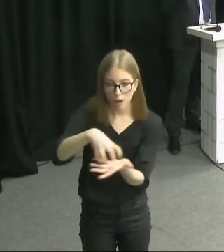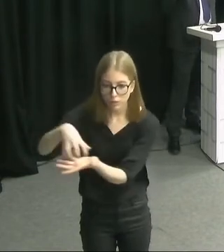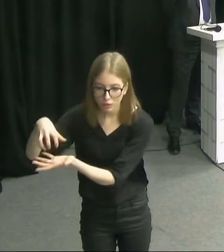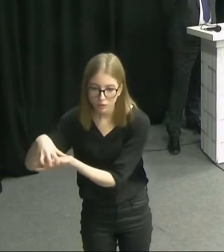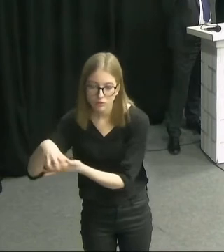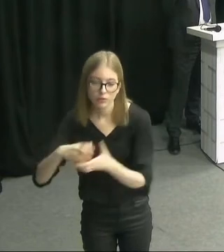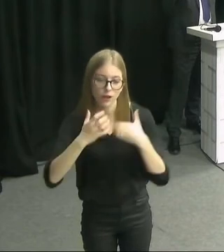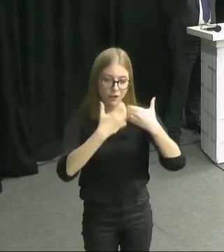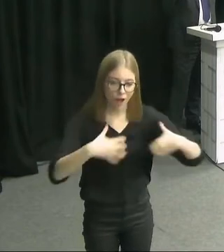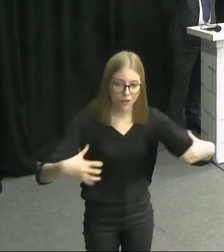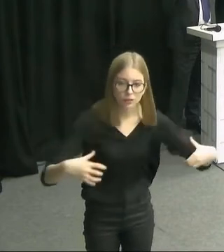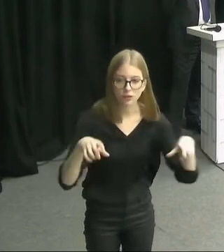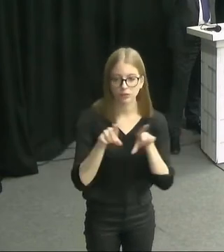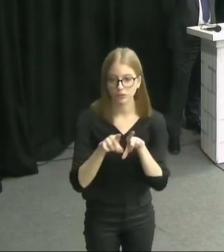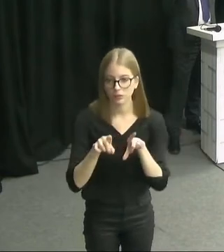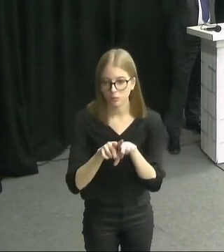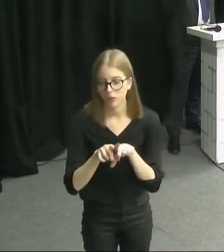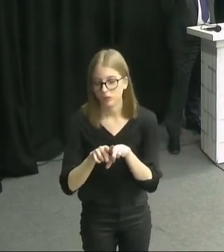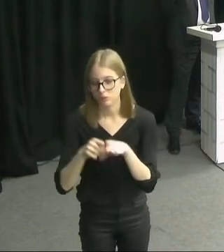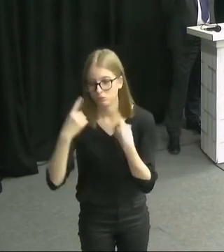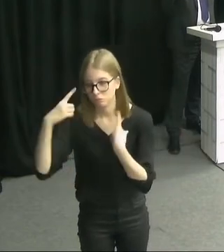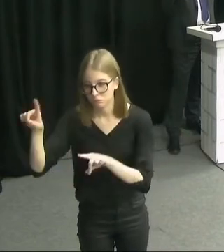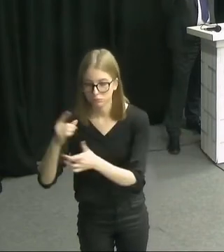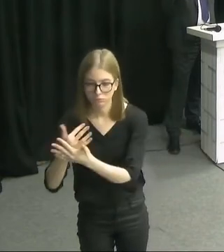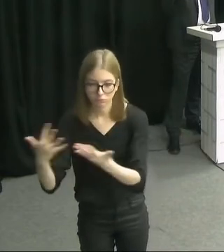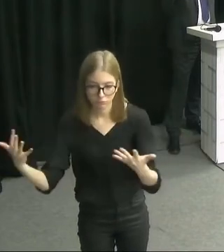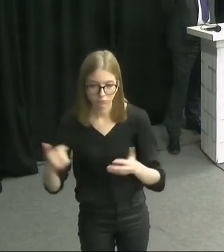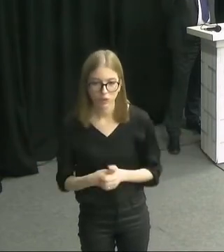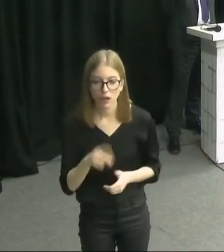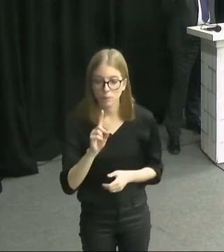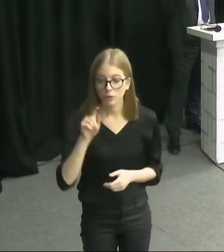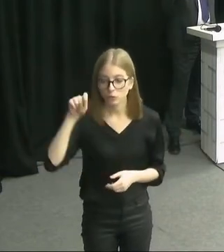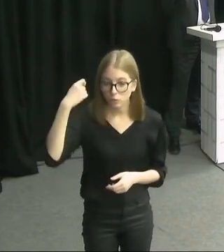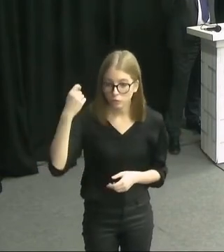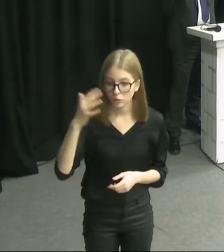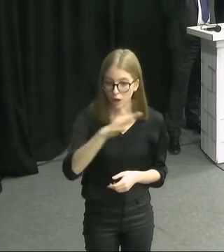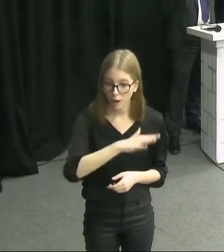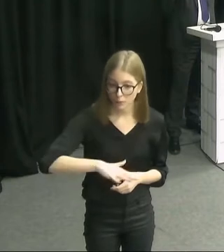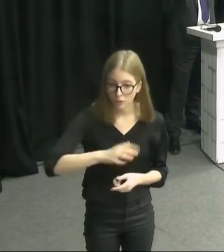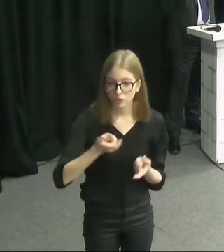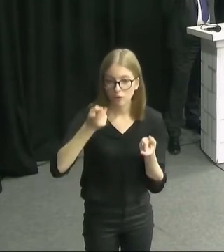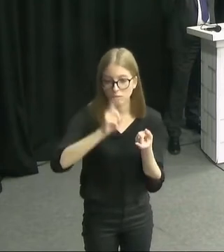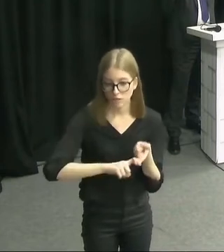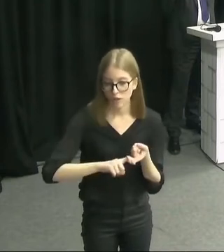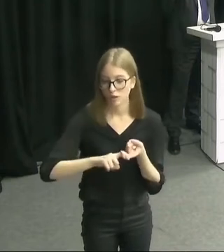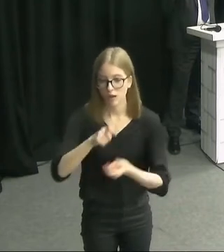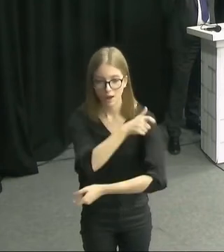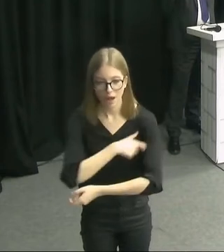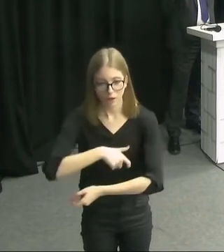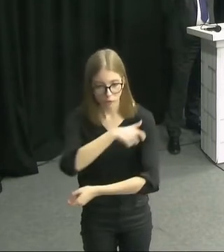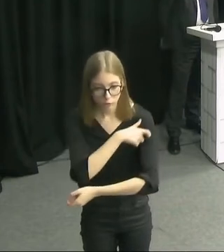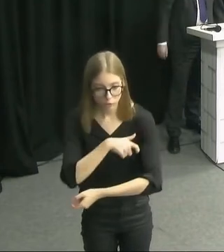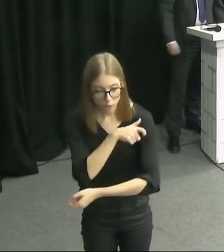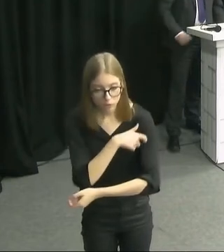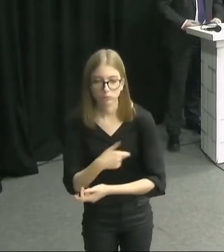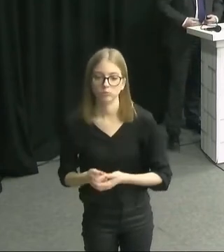the environment of the studies is highly dependent on the rector. Therefore, the rector needs to take special attention, to